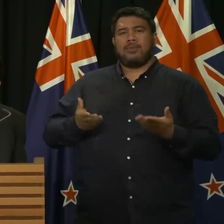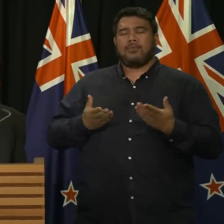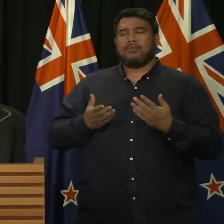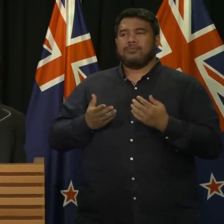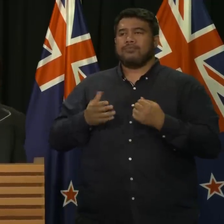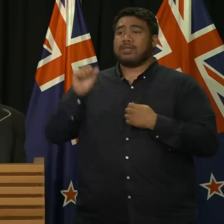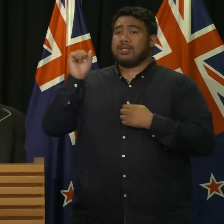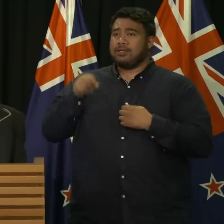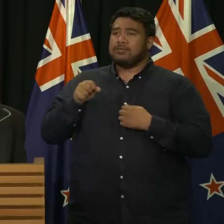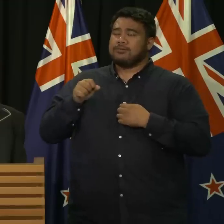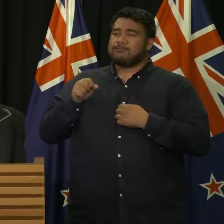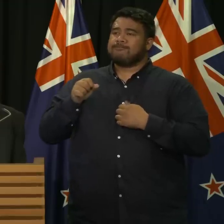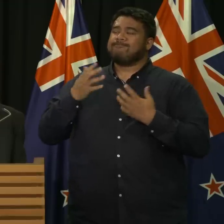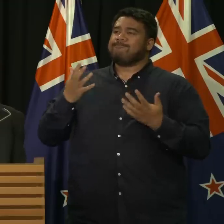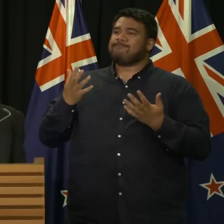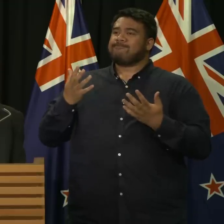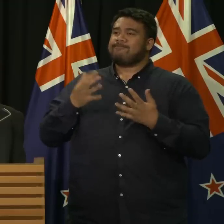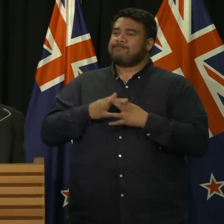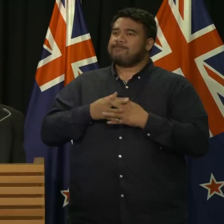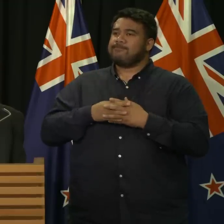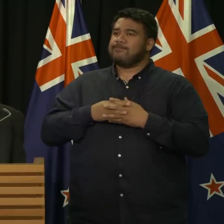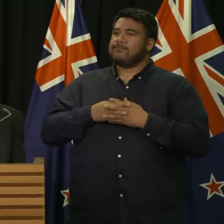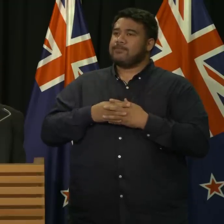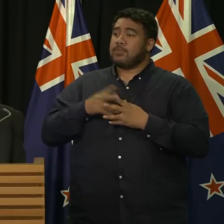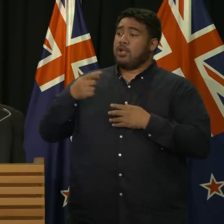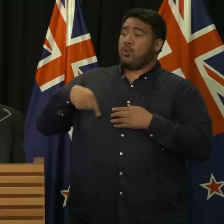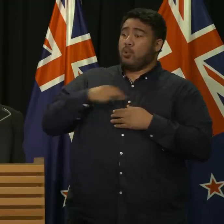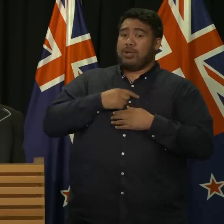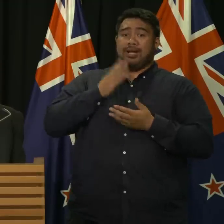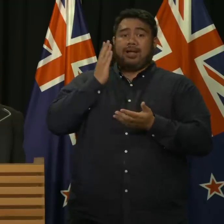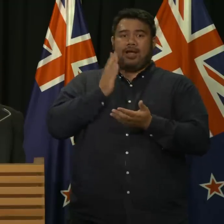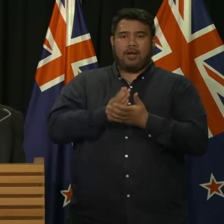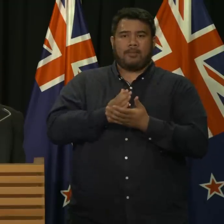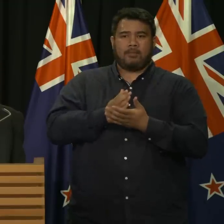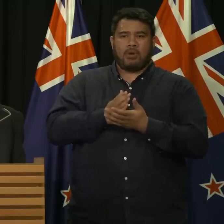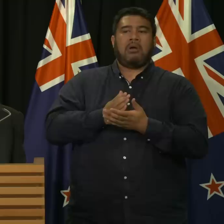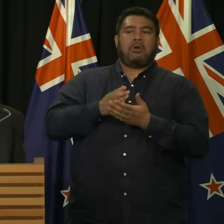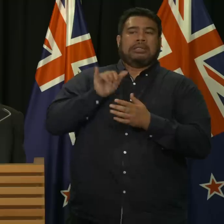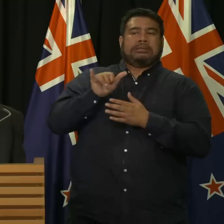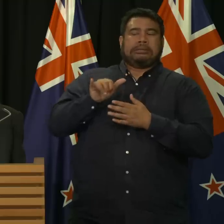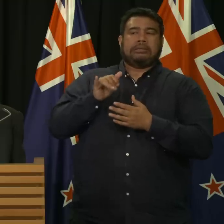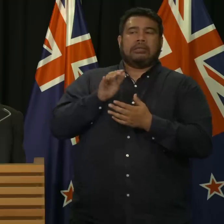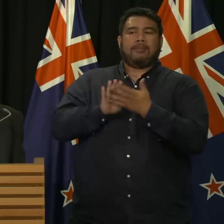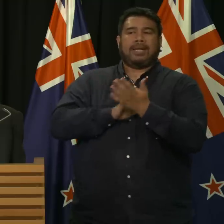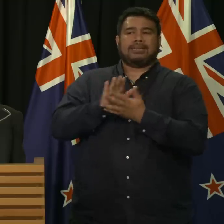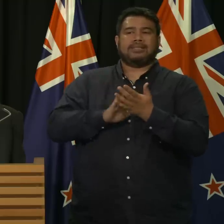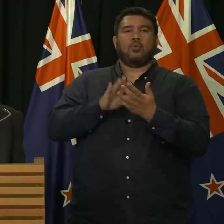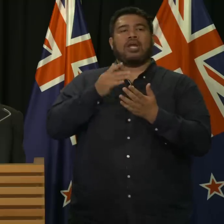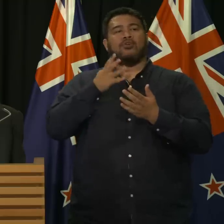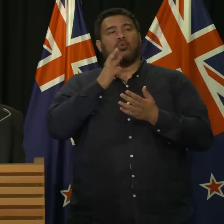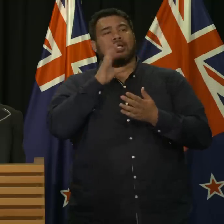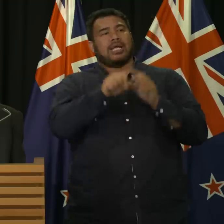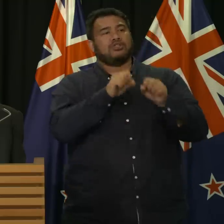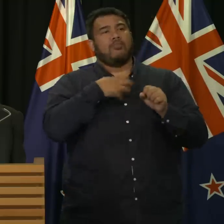we have no reason to necessarily believe that there are others who need to be apprehended